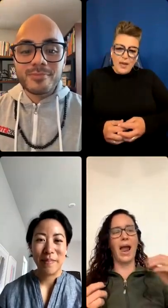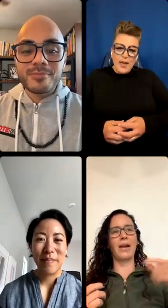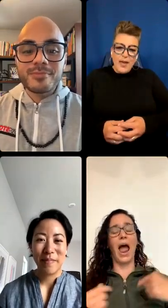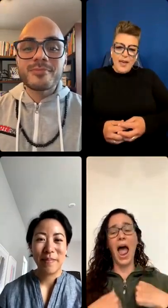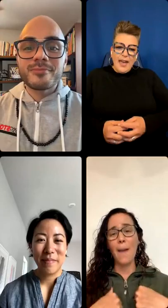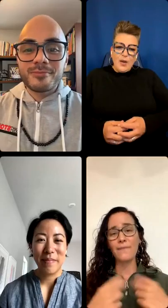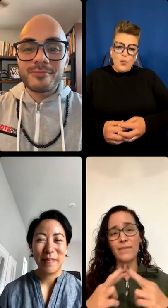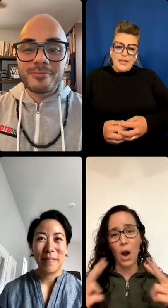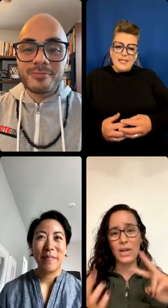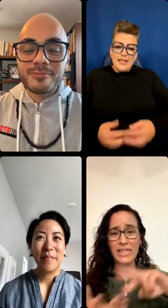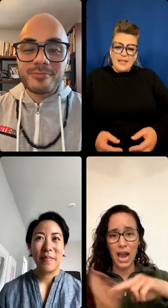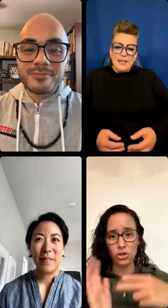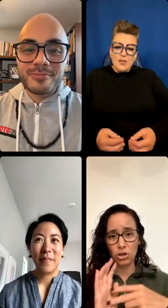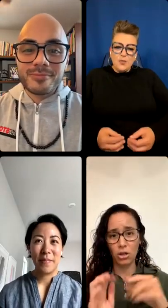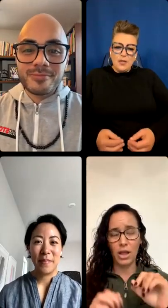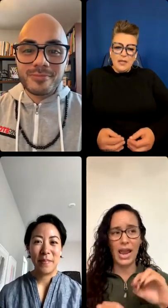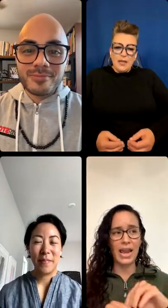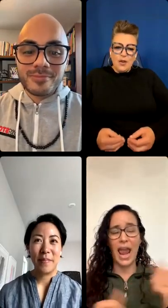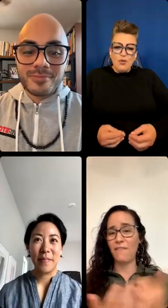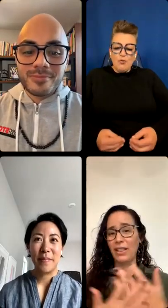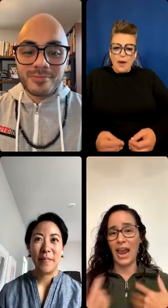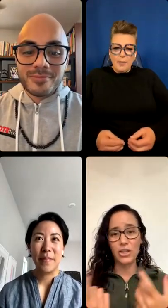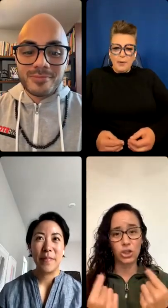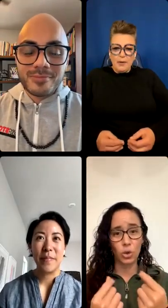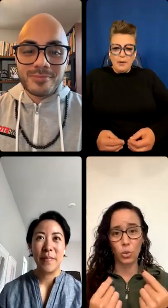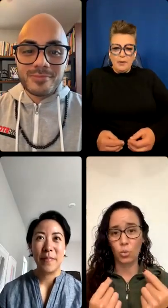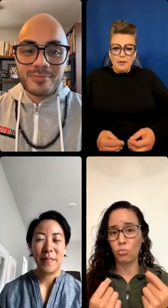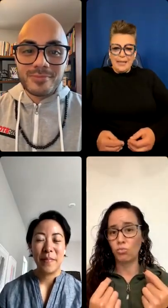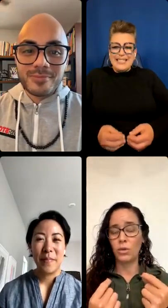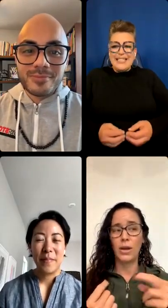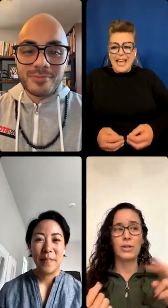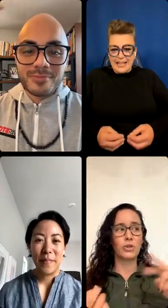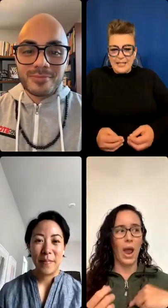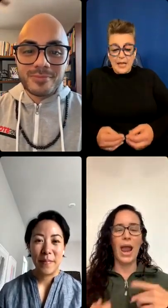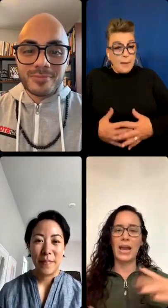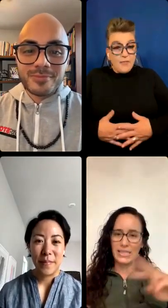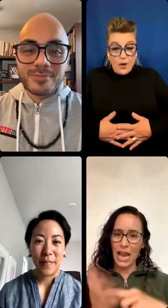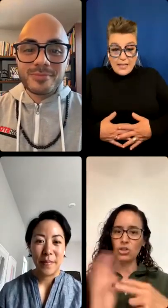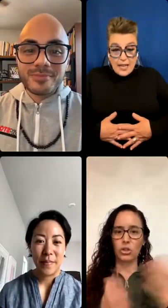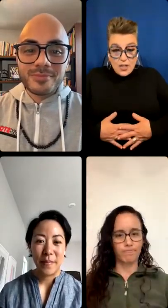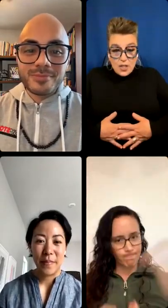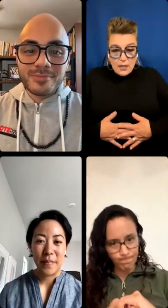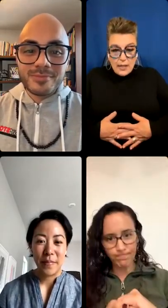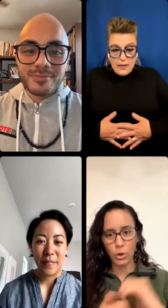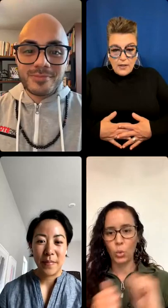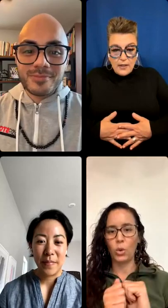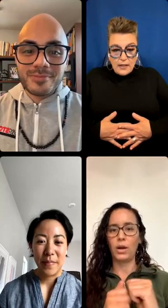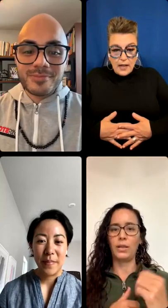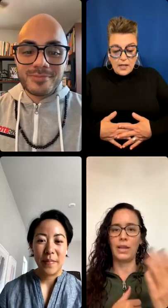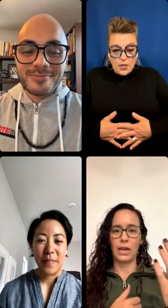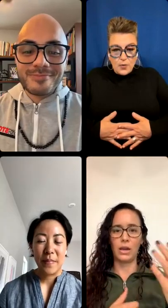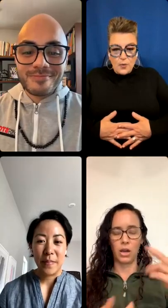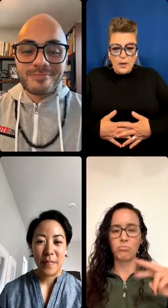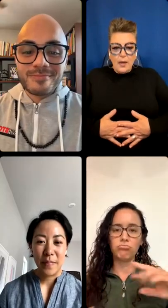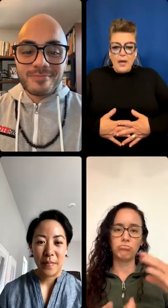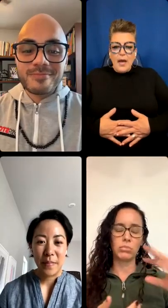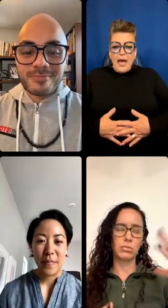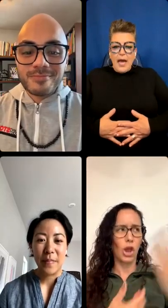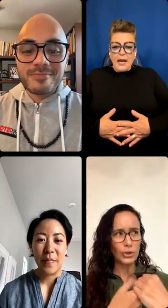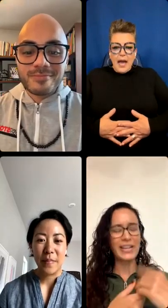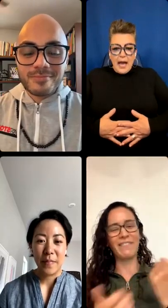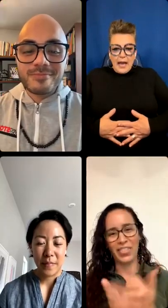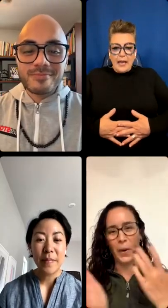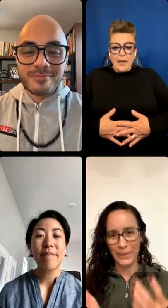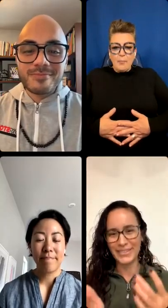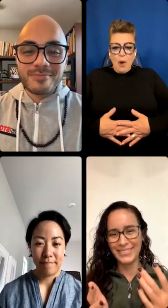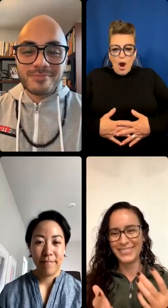to. And we see this really incredible intent. I'm very intentional in everything that I do,